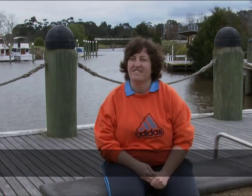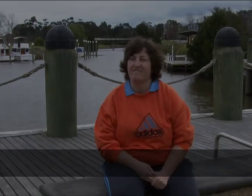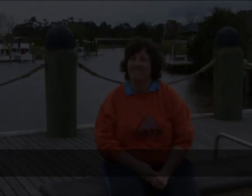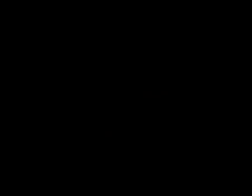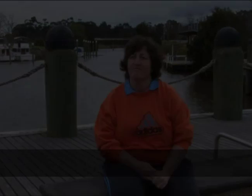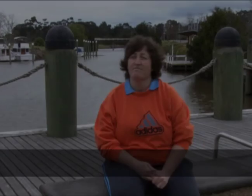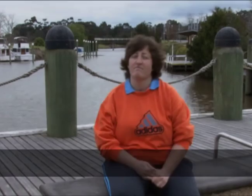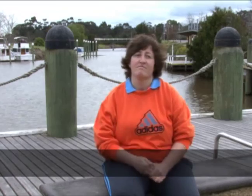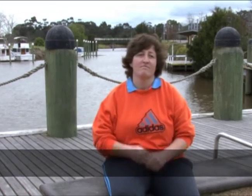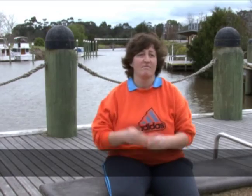kids.